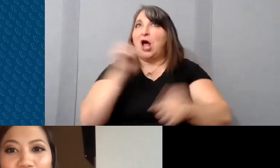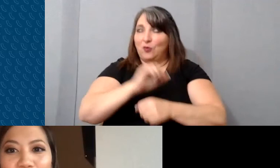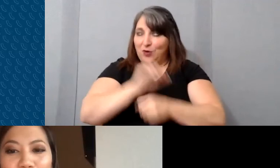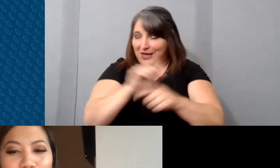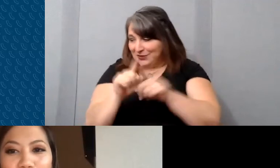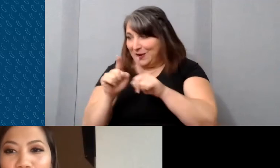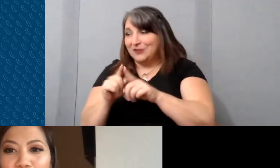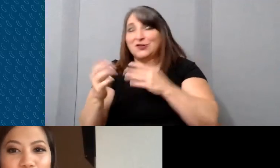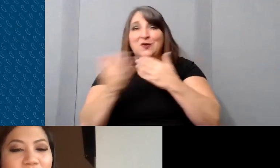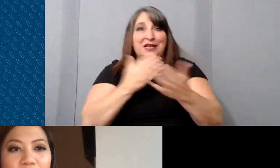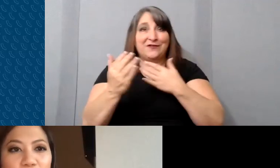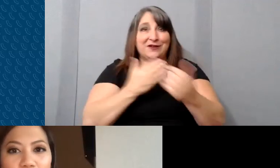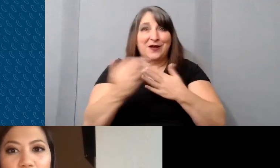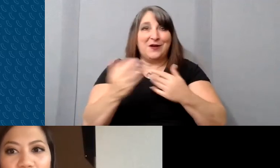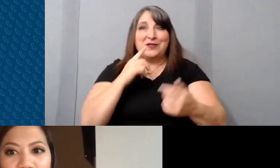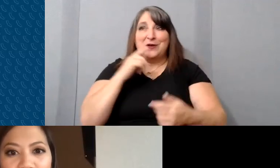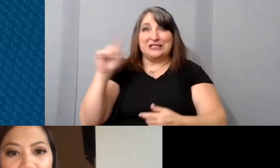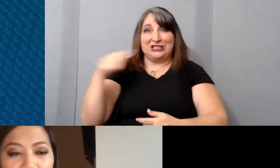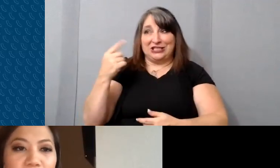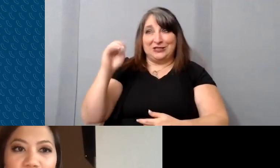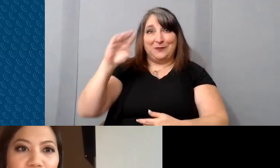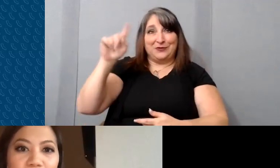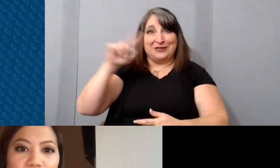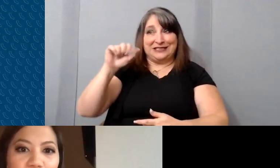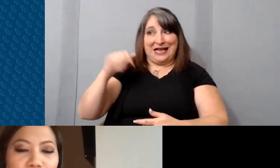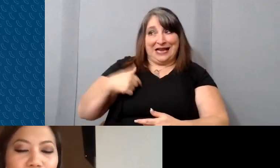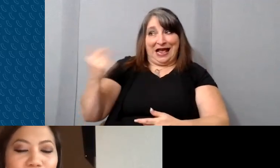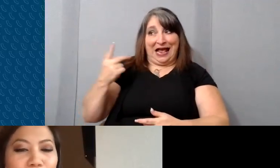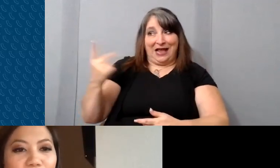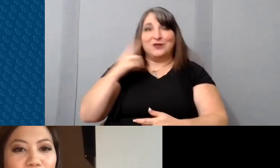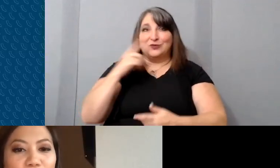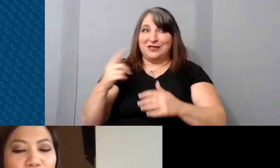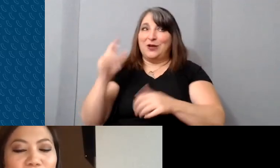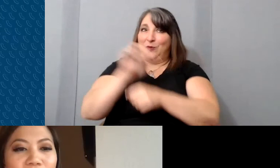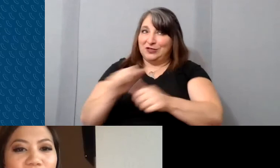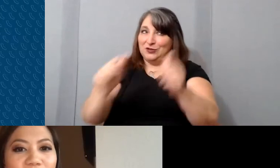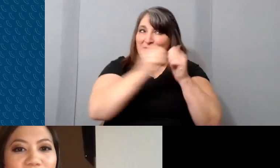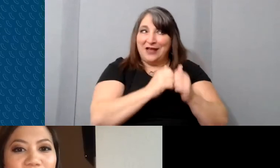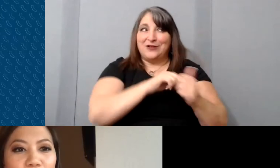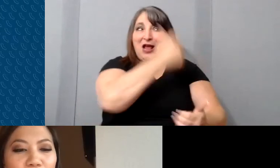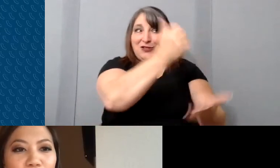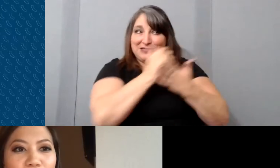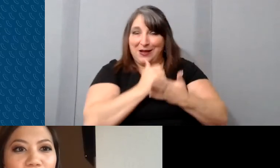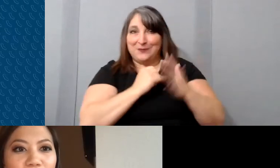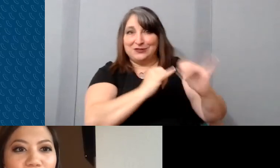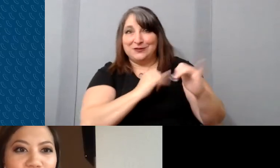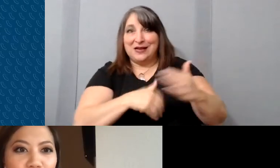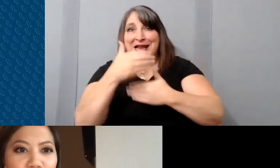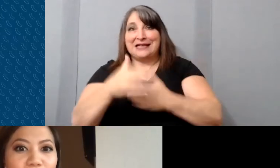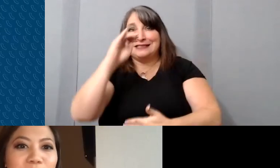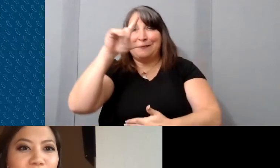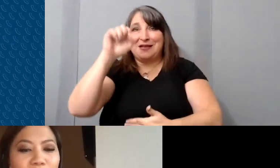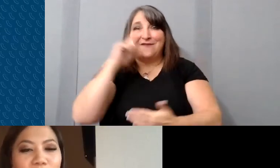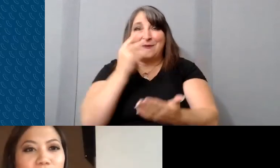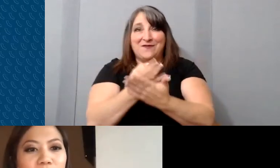So even though there was just Maritza and I, it truly was a collective effort. So thank you so much. And next is Camille from the finance